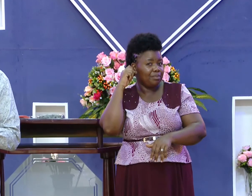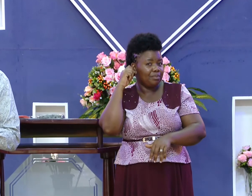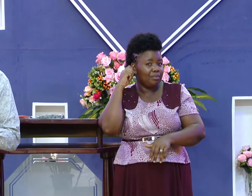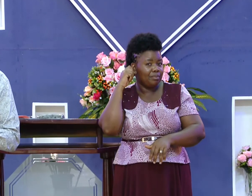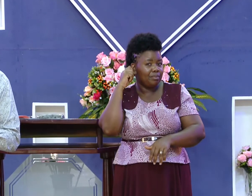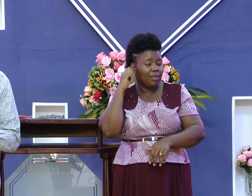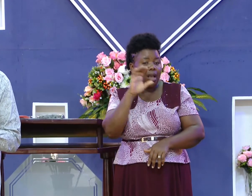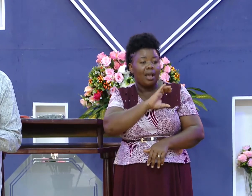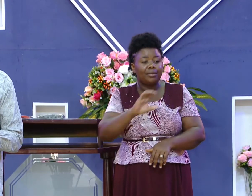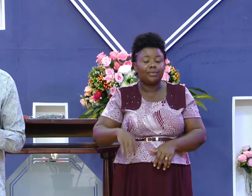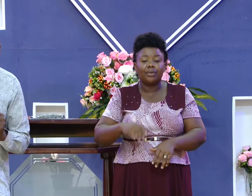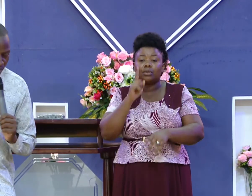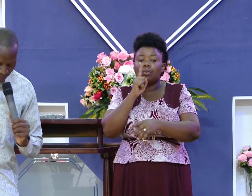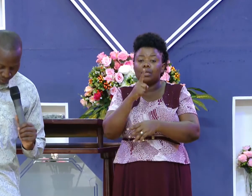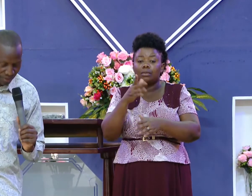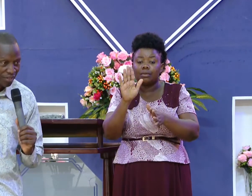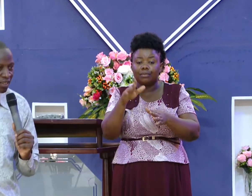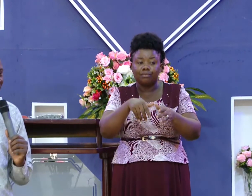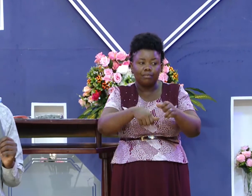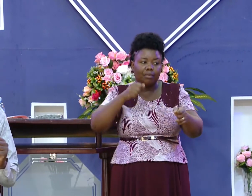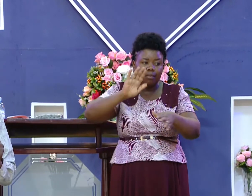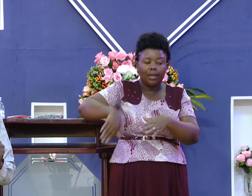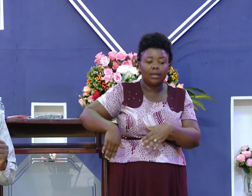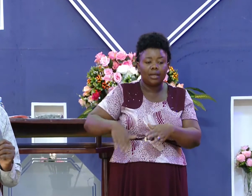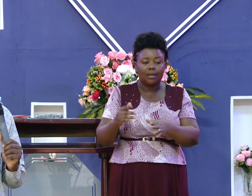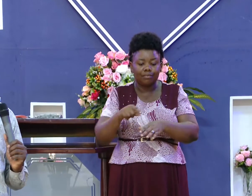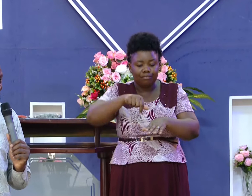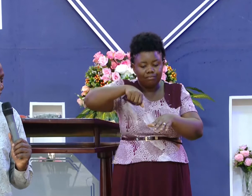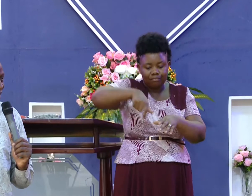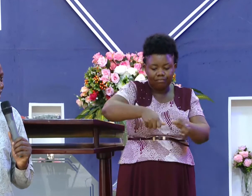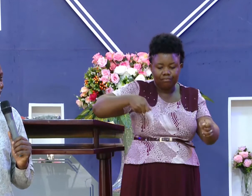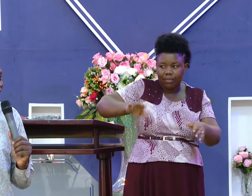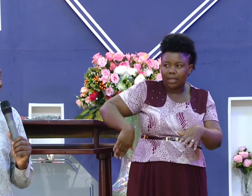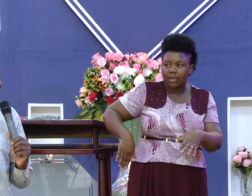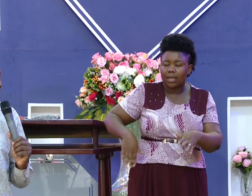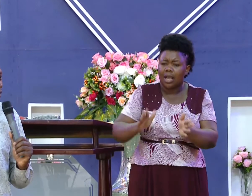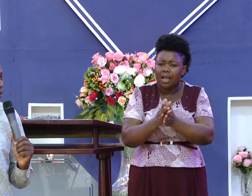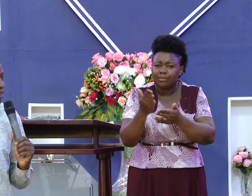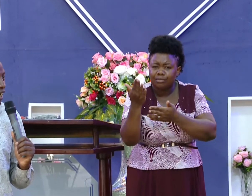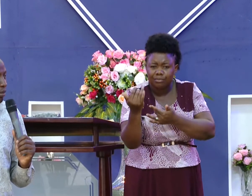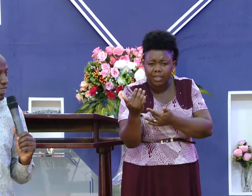there. And the boss told him, put it back. He put it back.